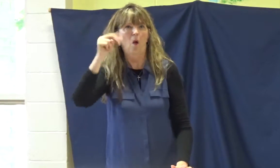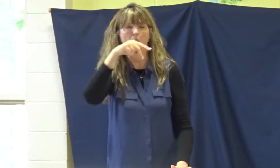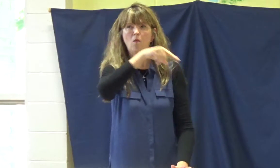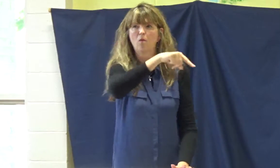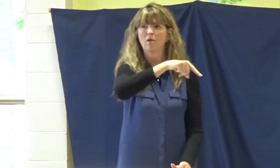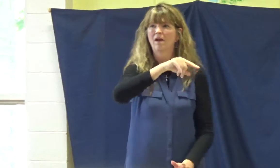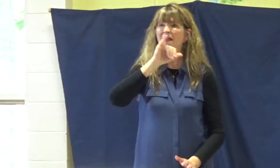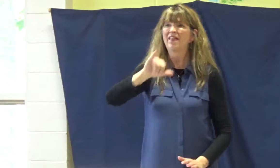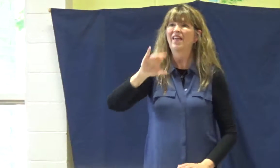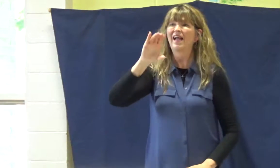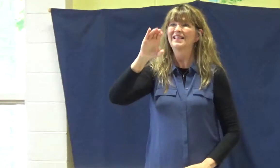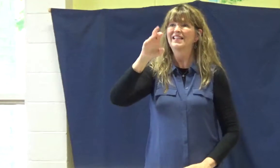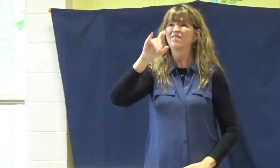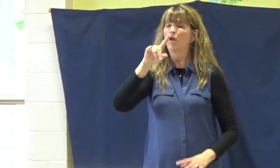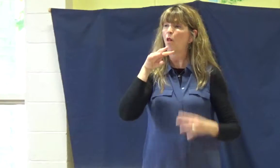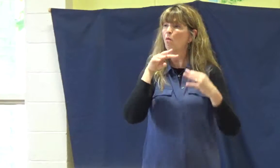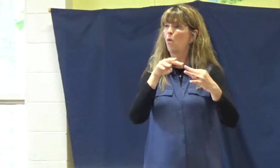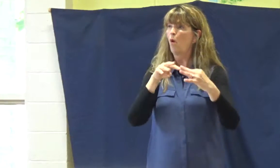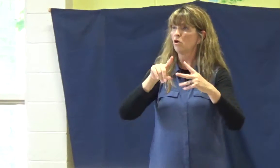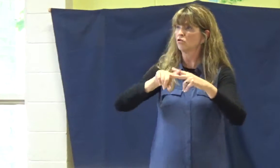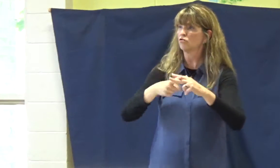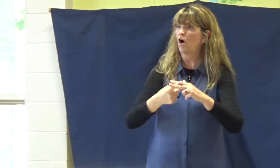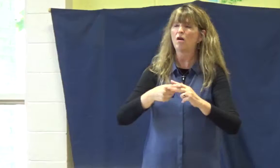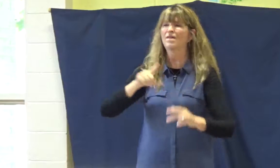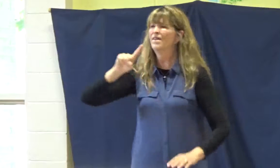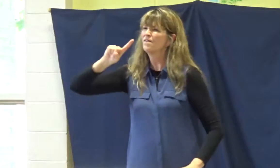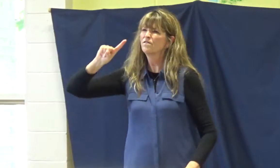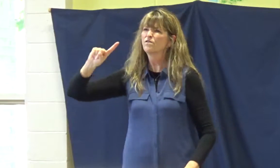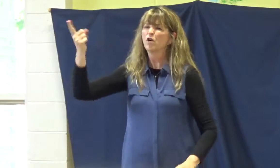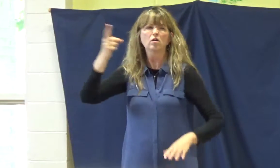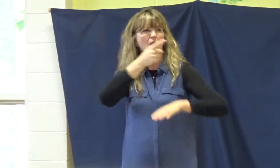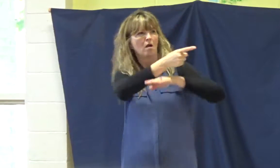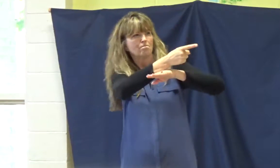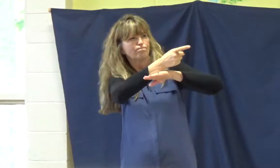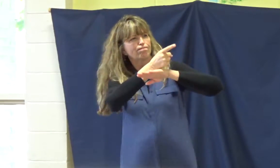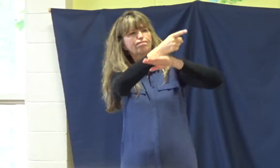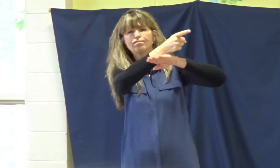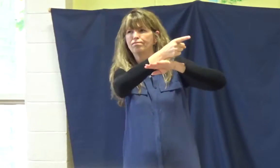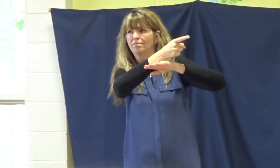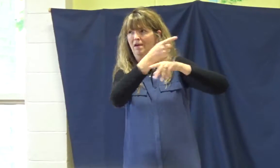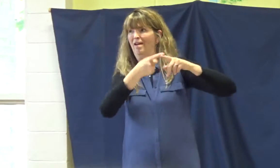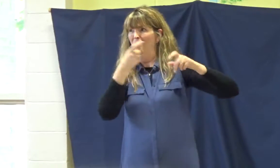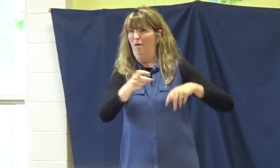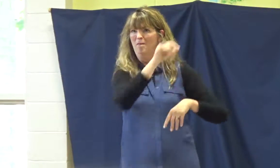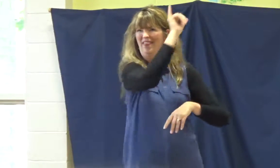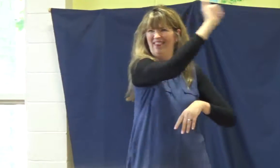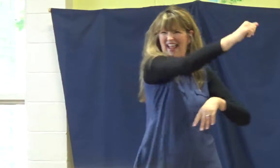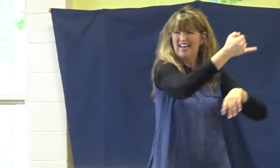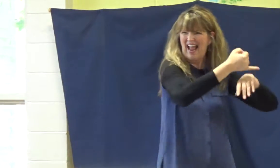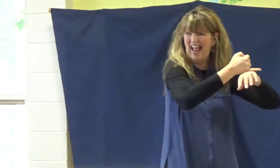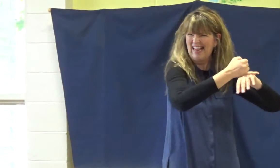It was a federal stronghold where the first shots of the Civil War were fired from